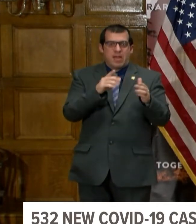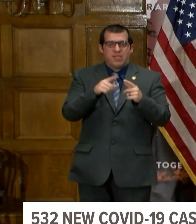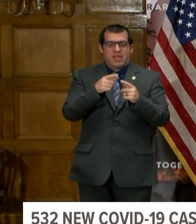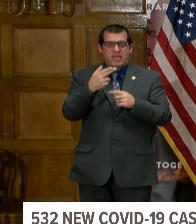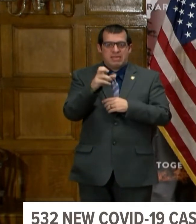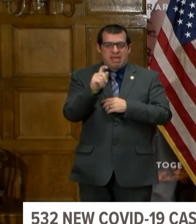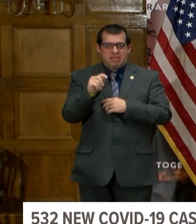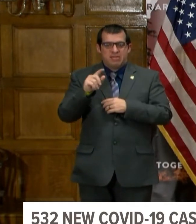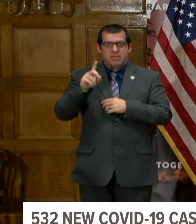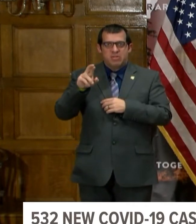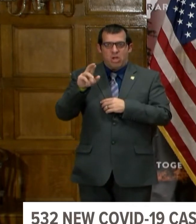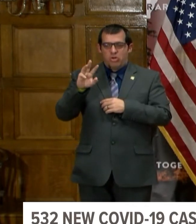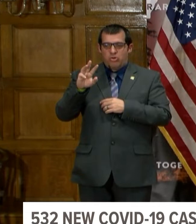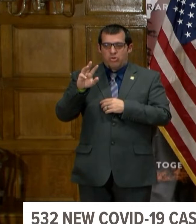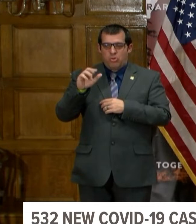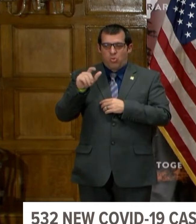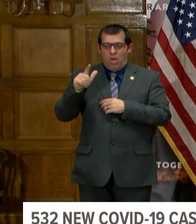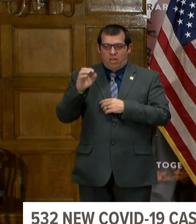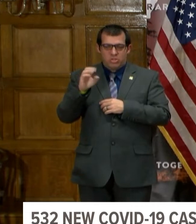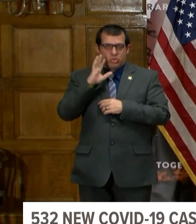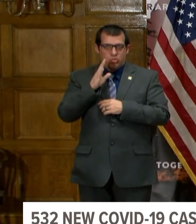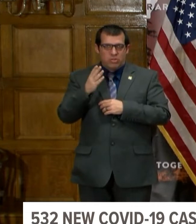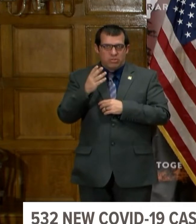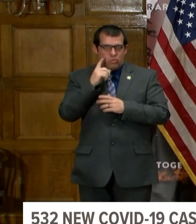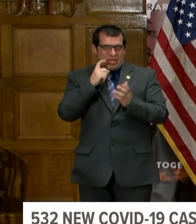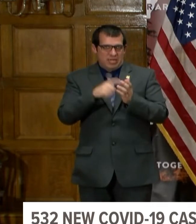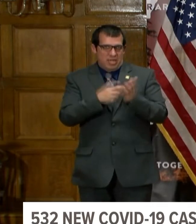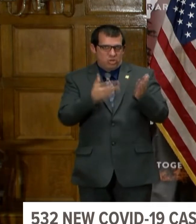I'll recognize here momentarily.